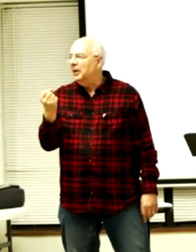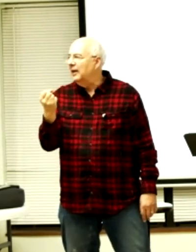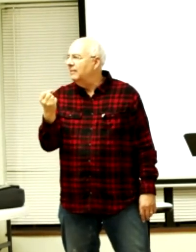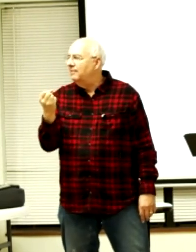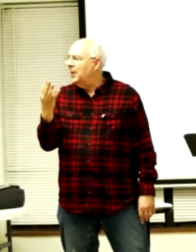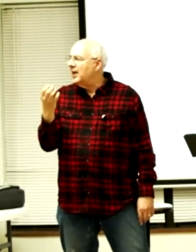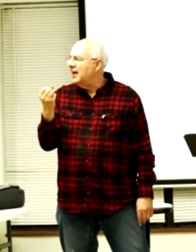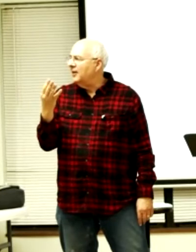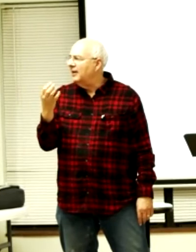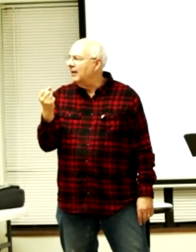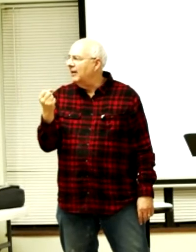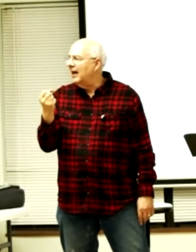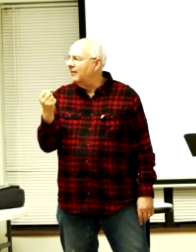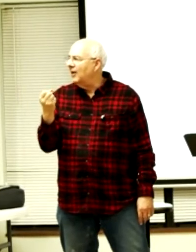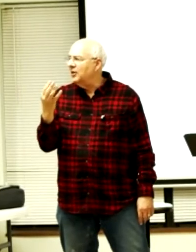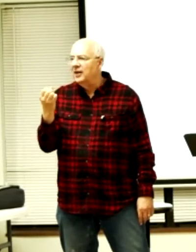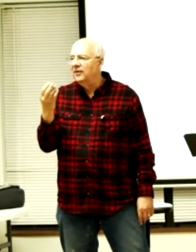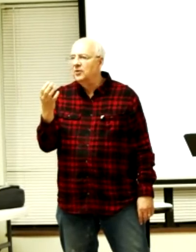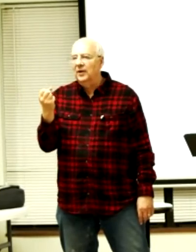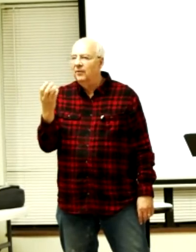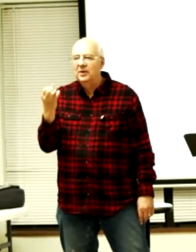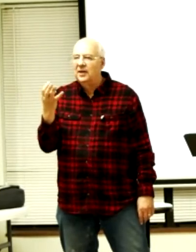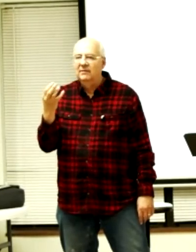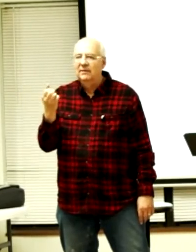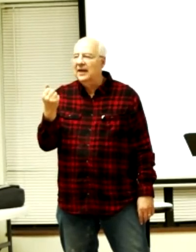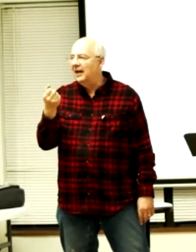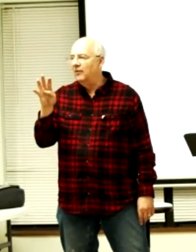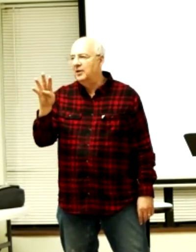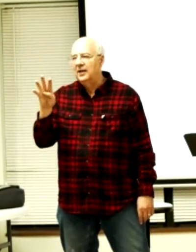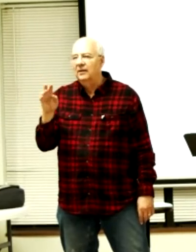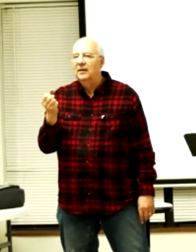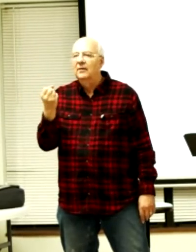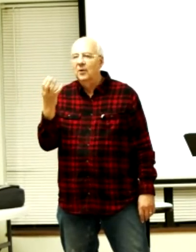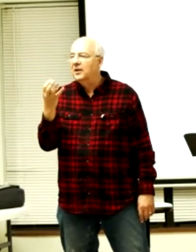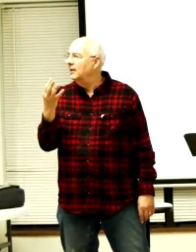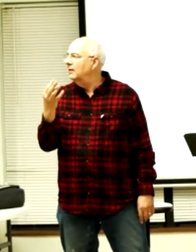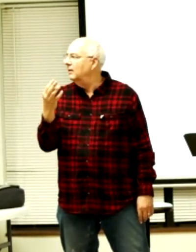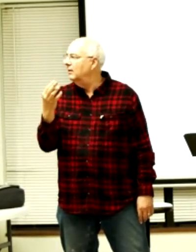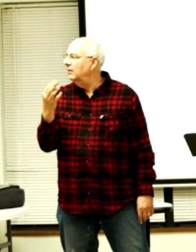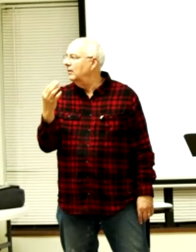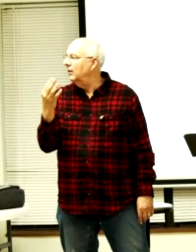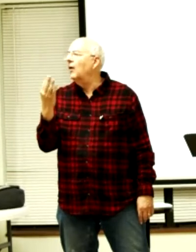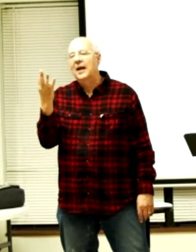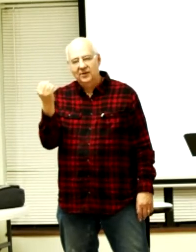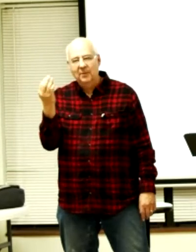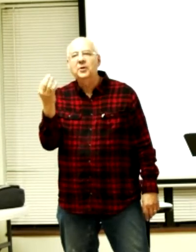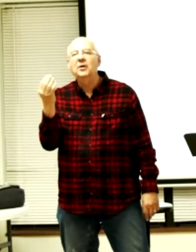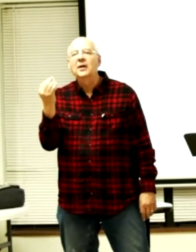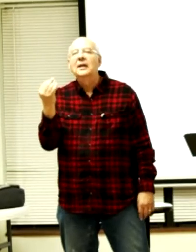but Peggy, I think, I've always seen it this way, 14, not 14, 14. And some will do,